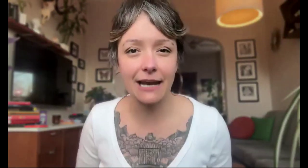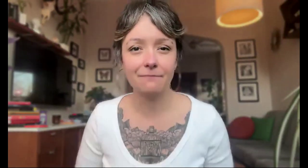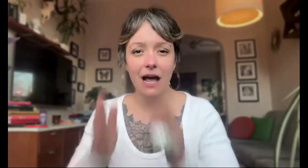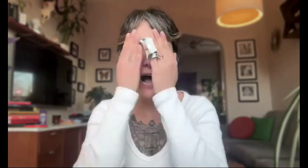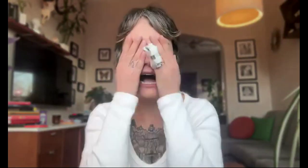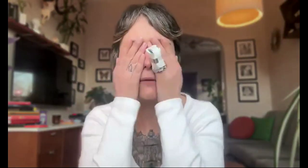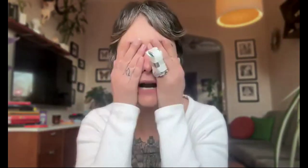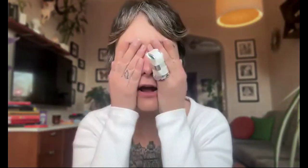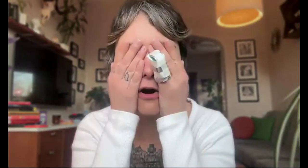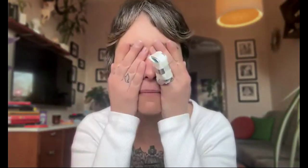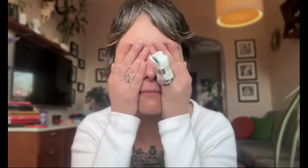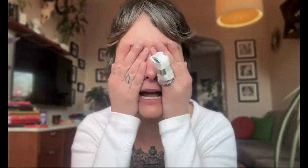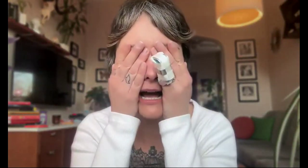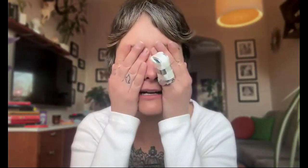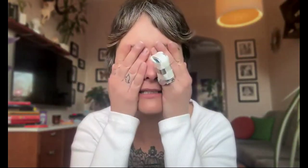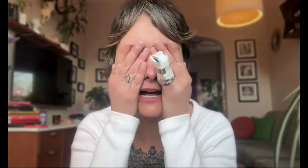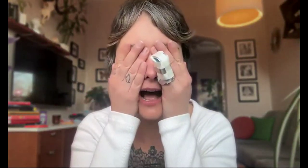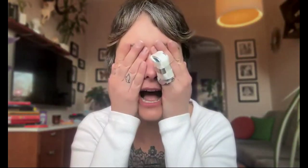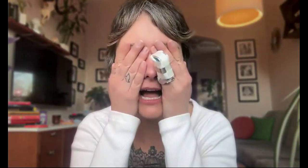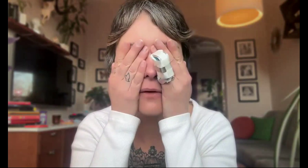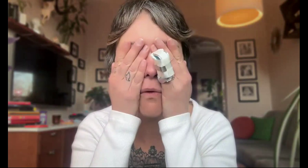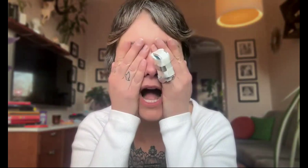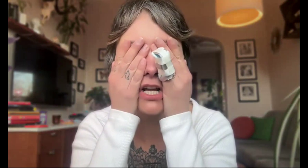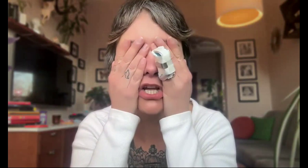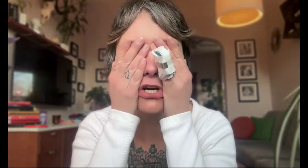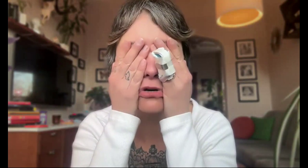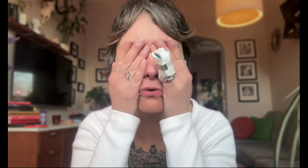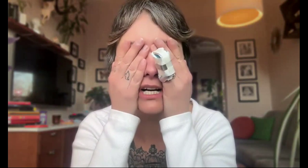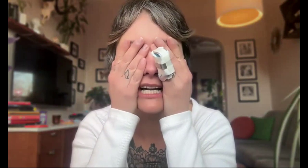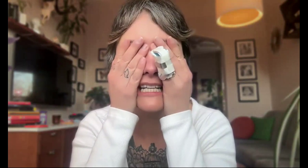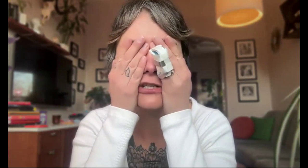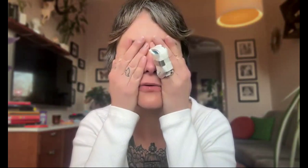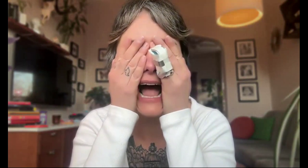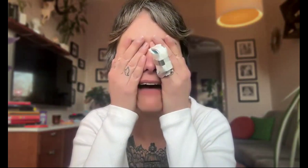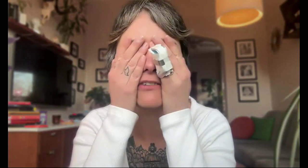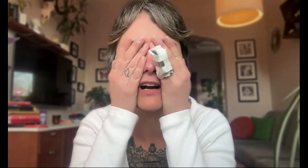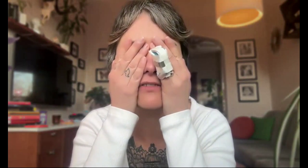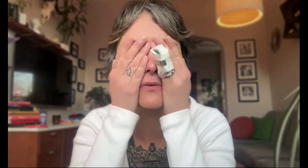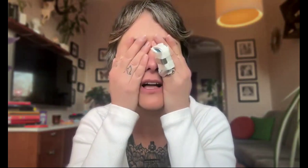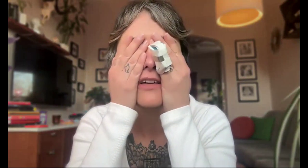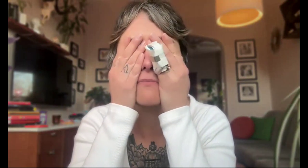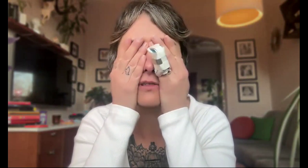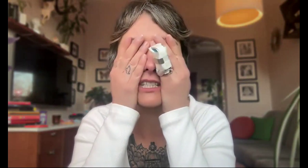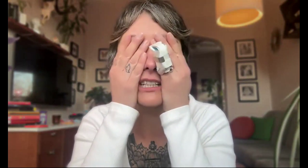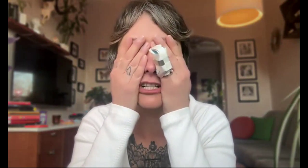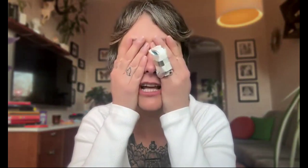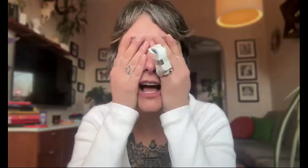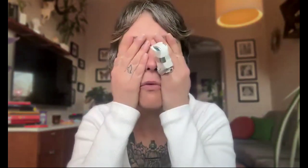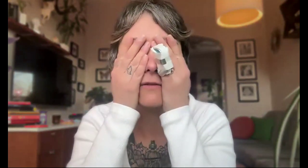again. When I open my eyes, I want you to have in front of you the most delicious,